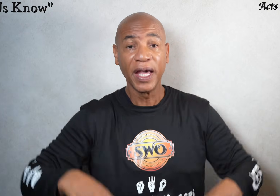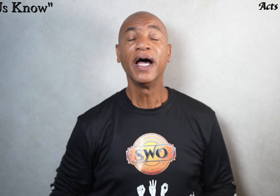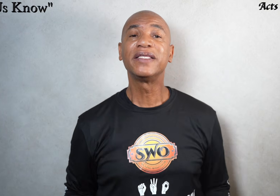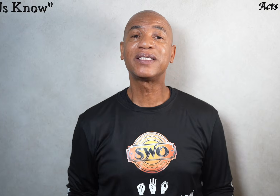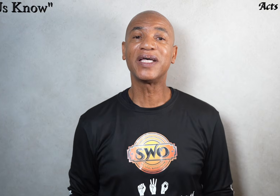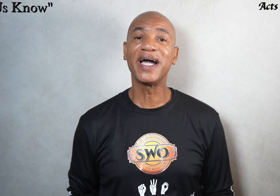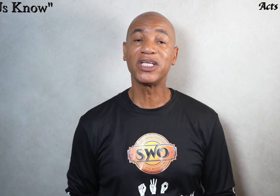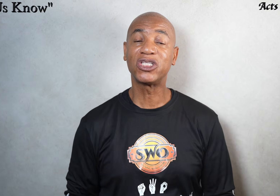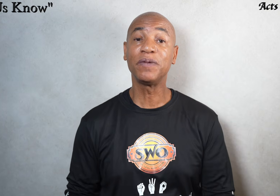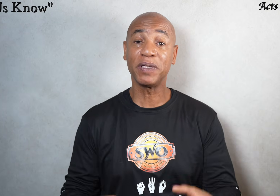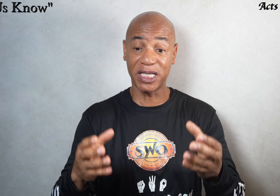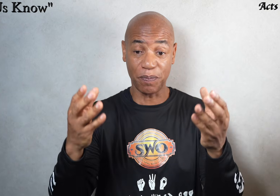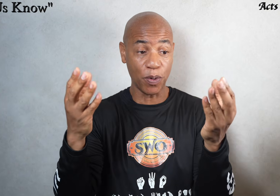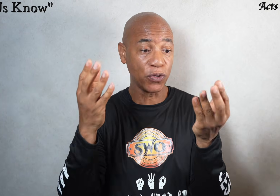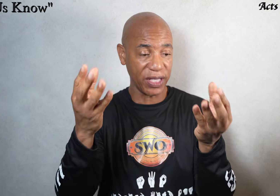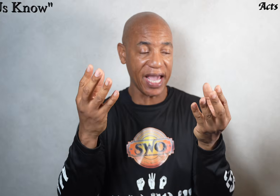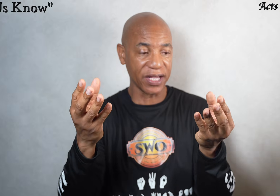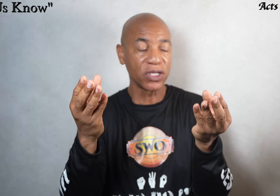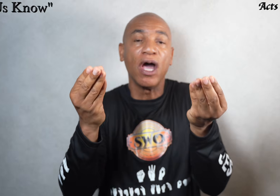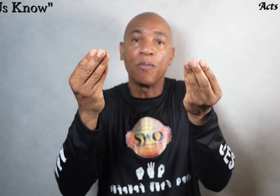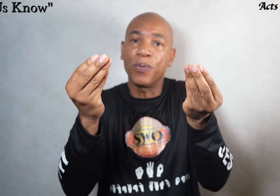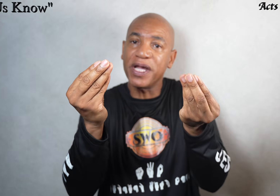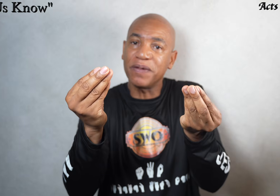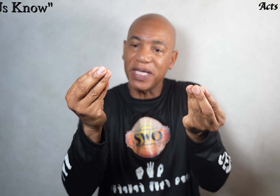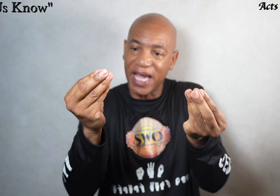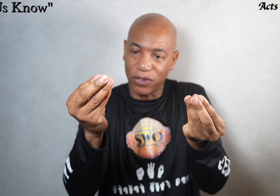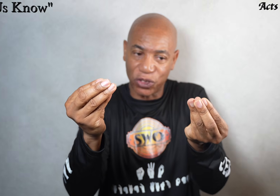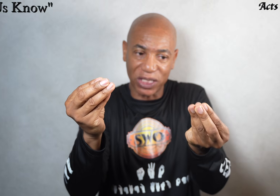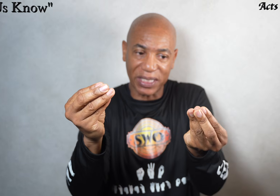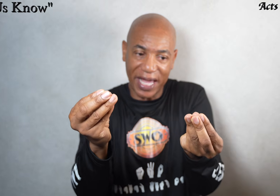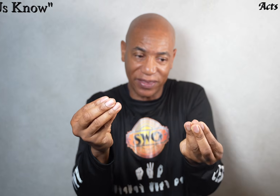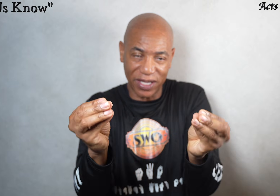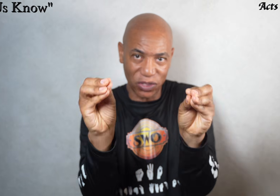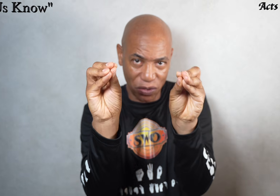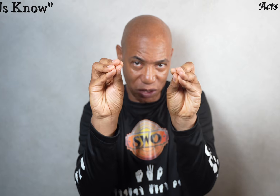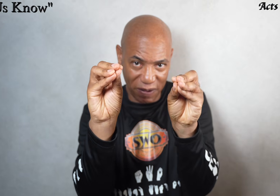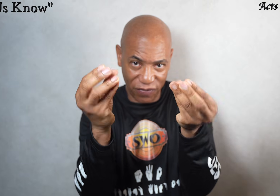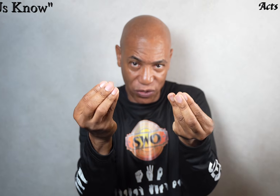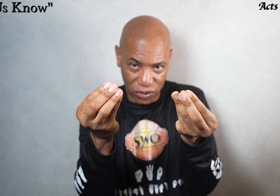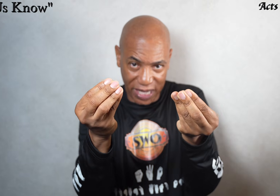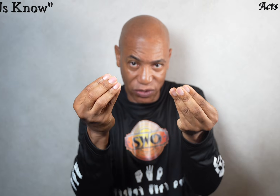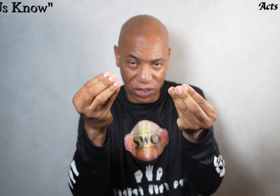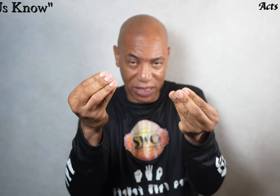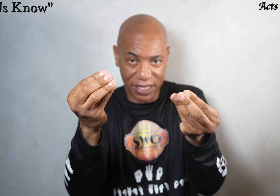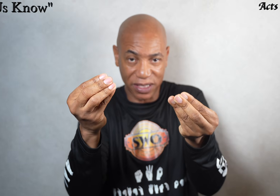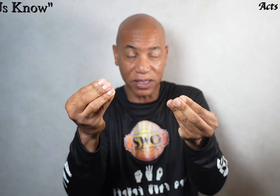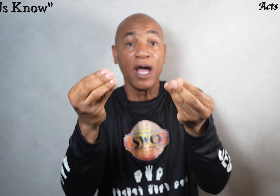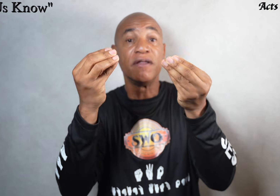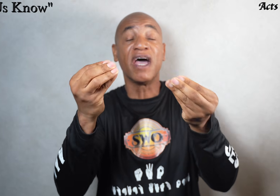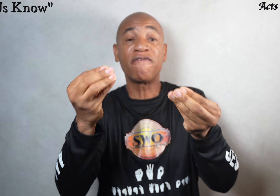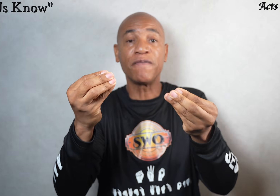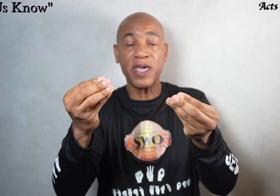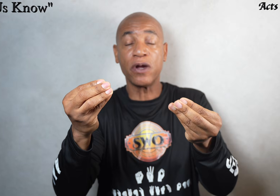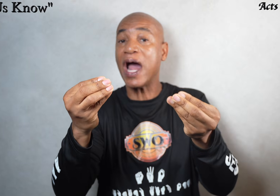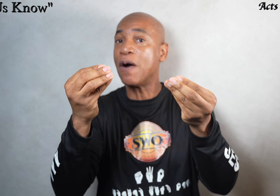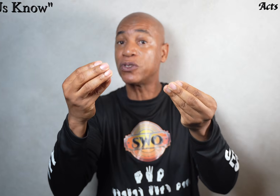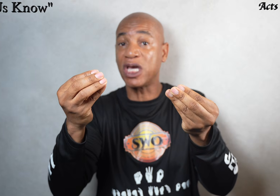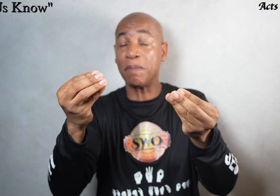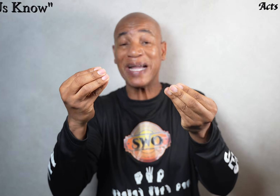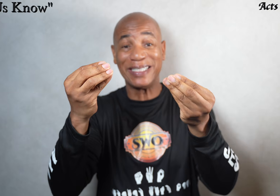To sign, just simply take both hands, bring them together just like this. Notice my fingers are together just like this. Now from here, I will take my